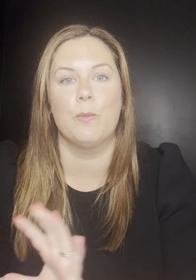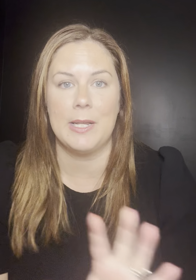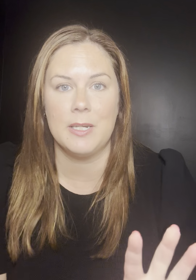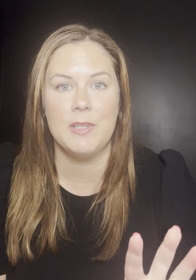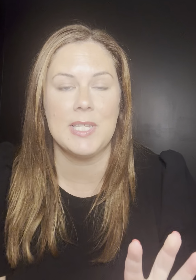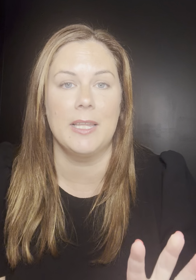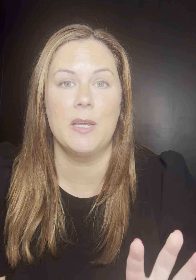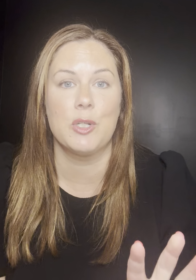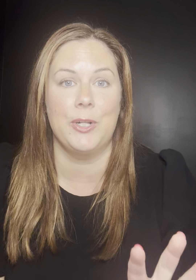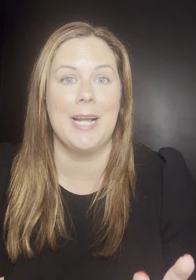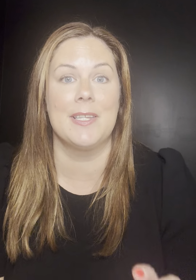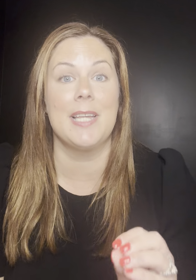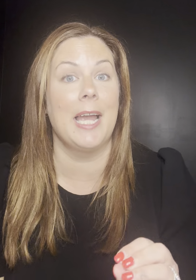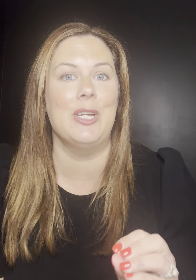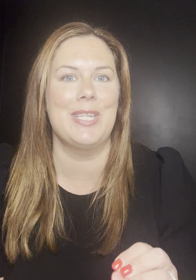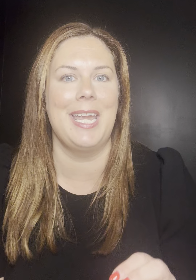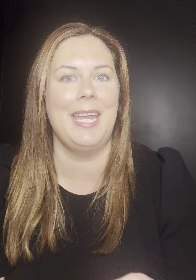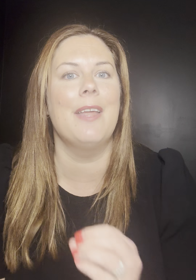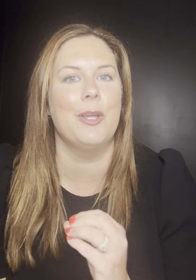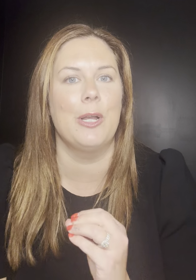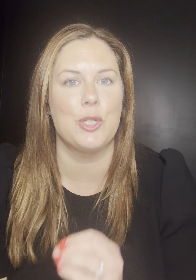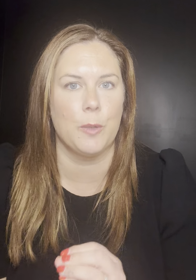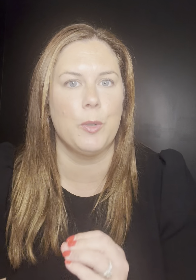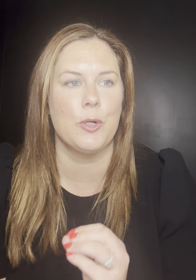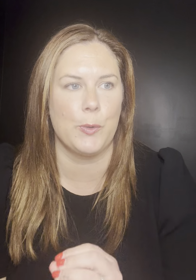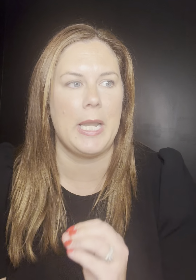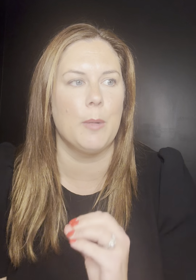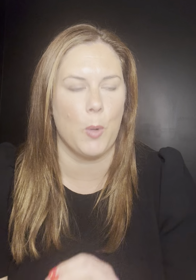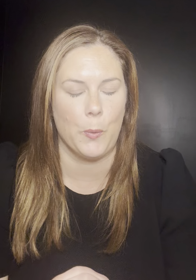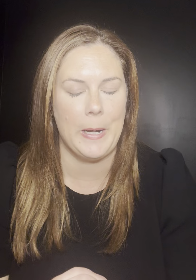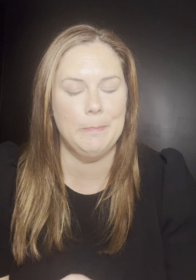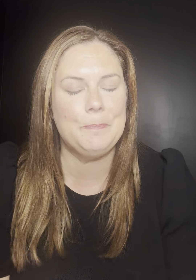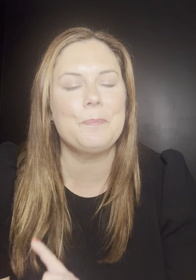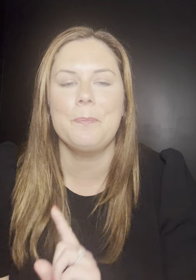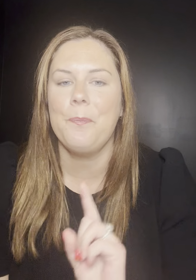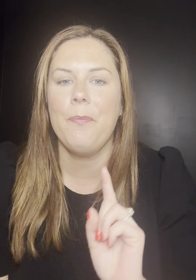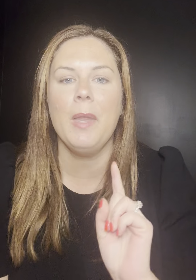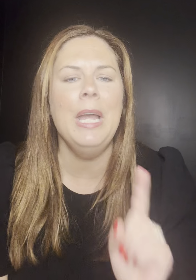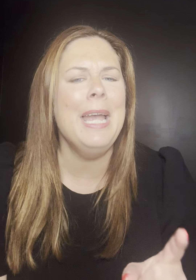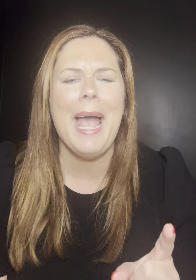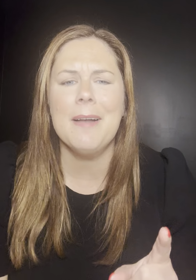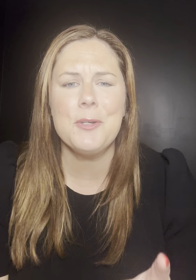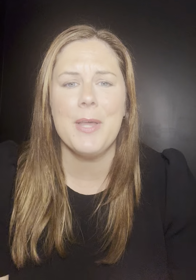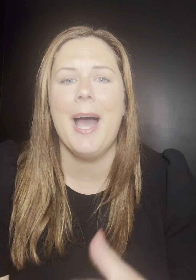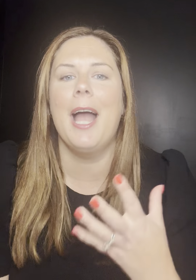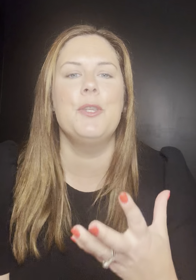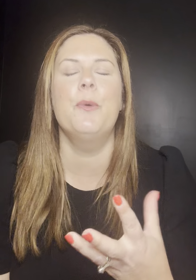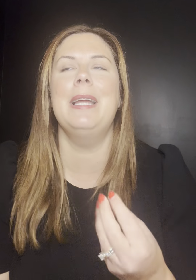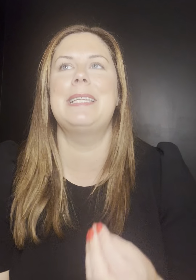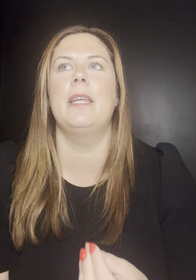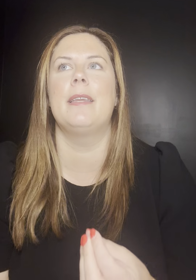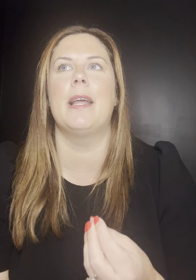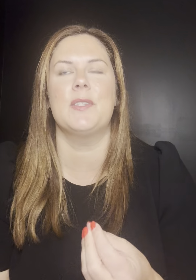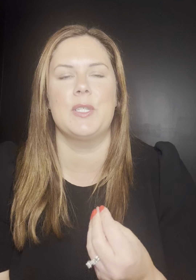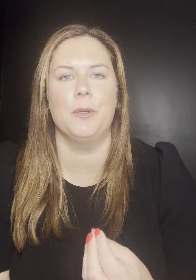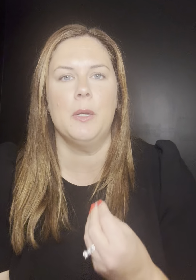rest of the sign language classes I could take in their interpreter training program. After that, I knew I didn't necessarily want